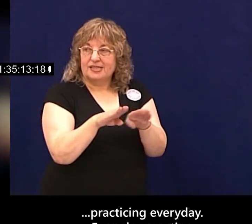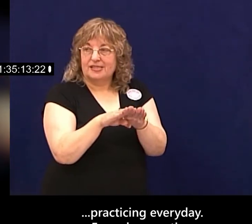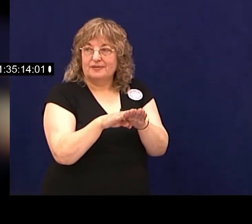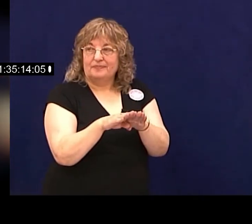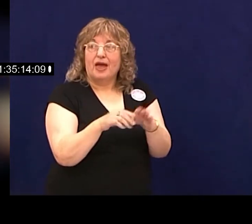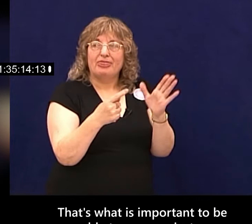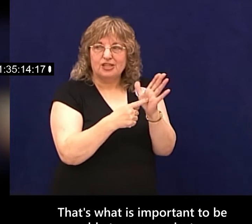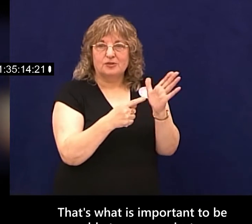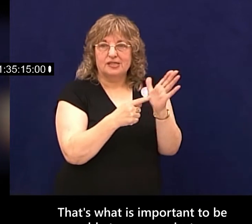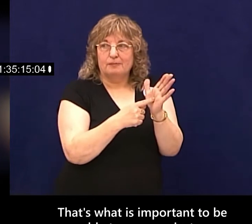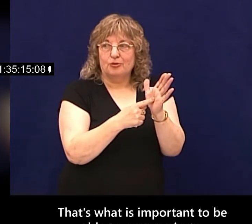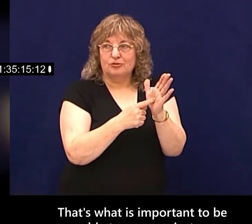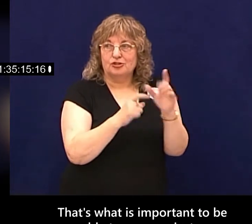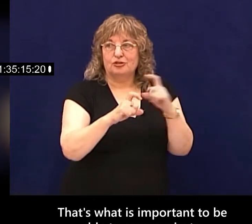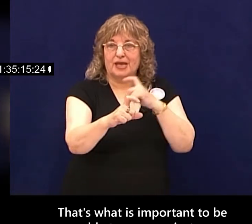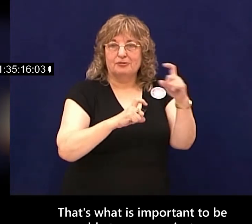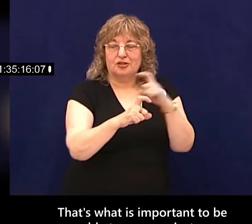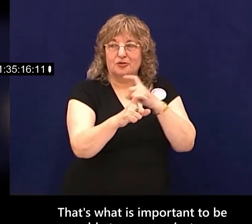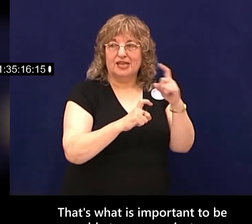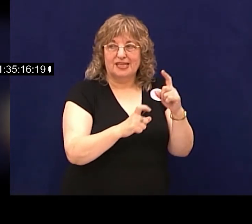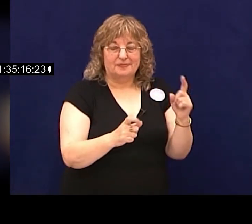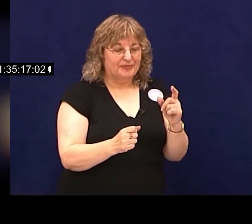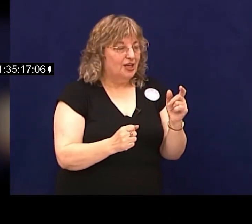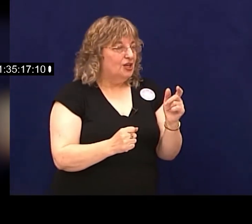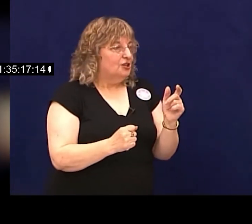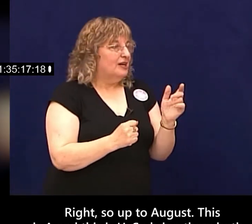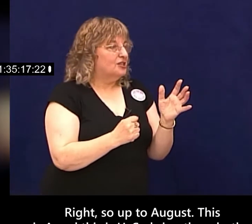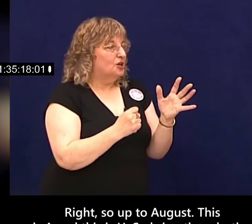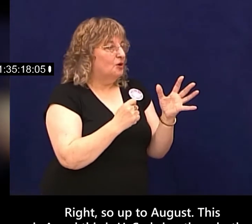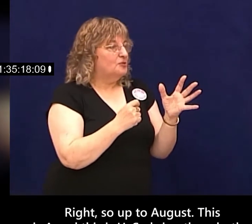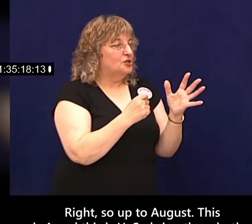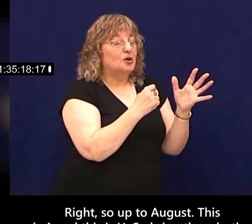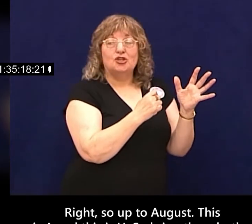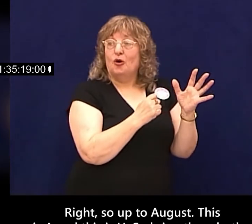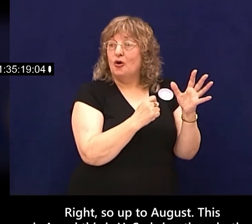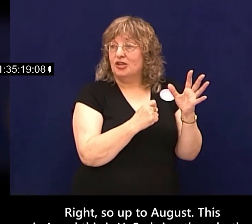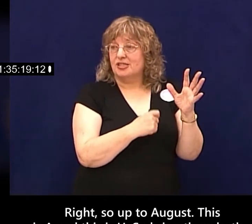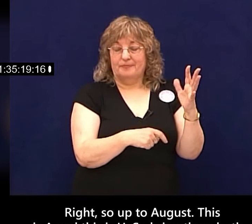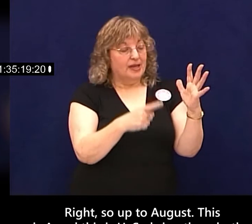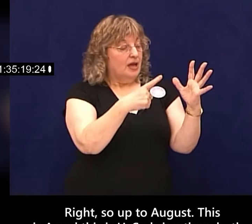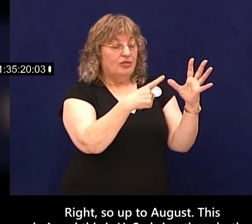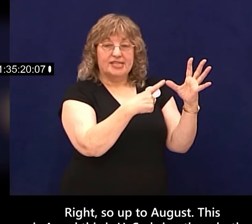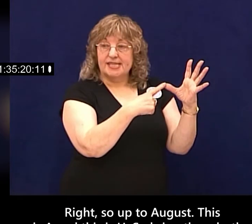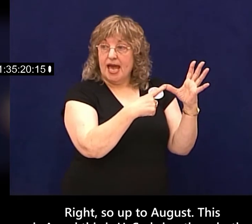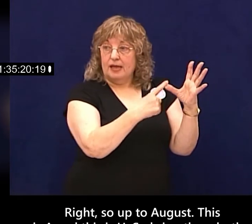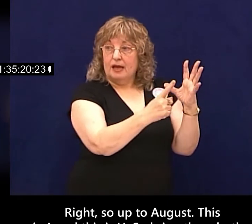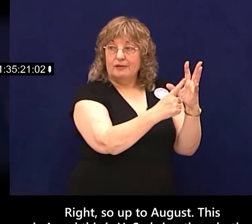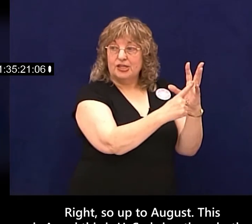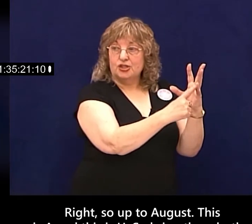practice. That's what is important to be able to communicate. Right, so we're up to August. This is A and this is